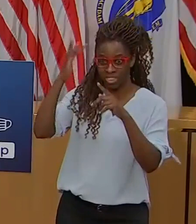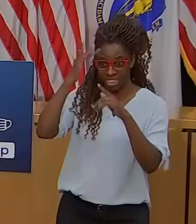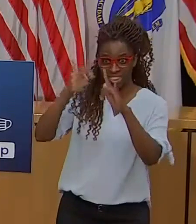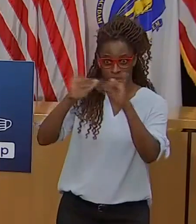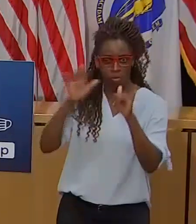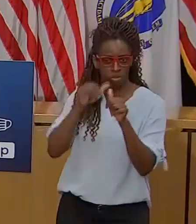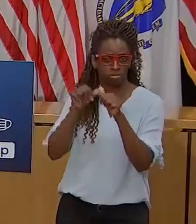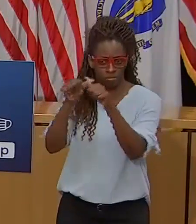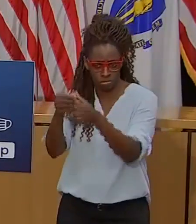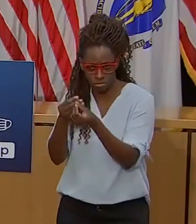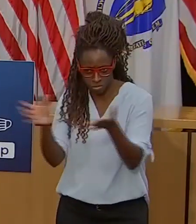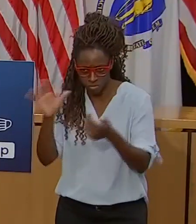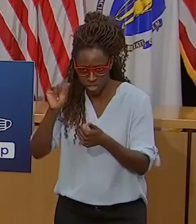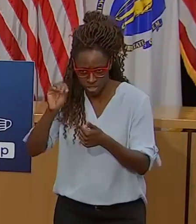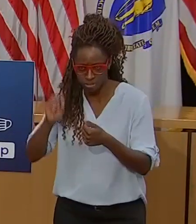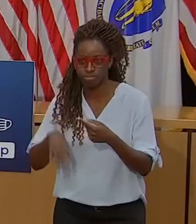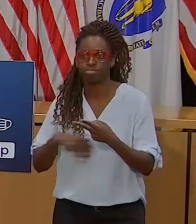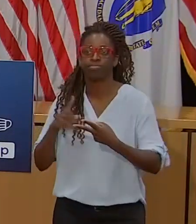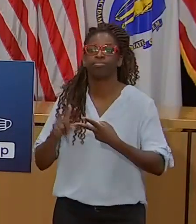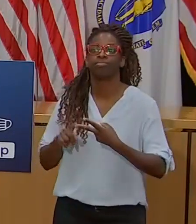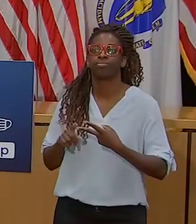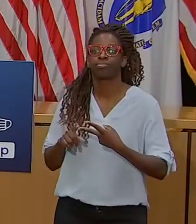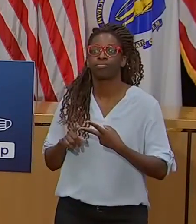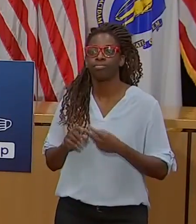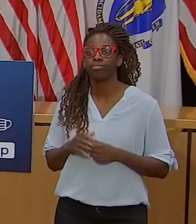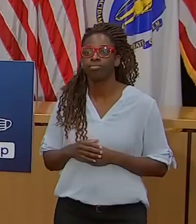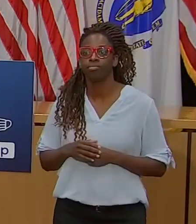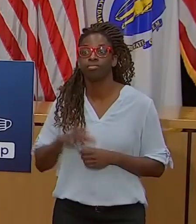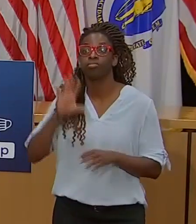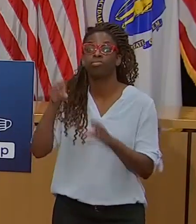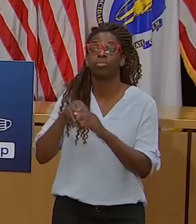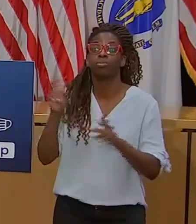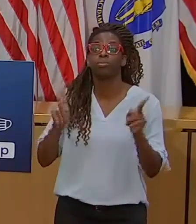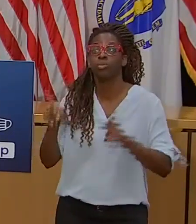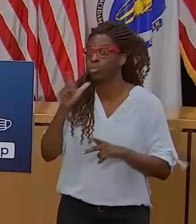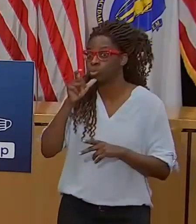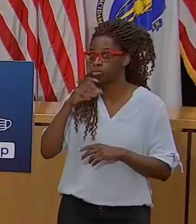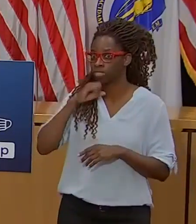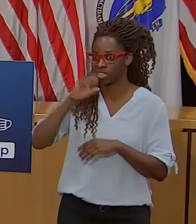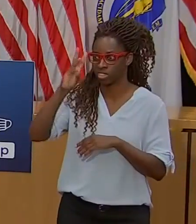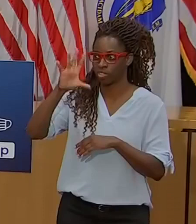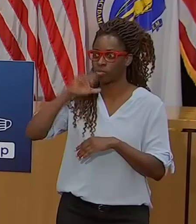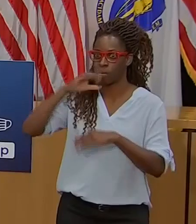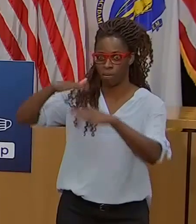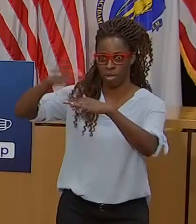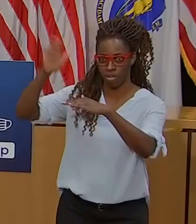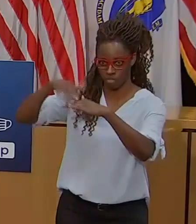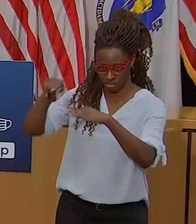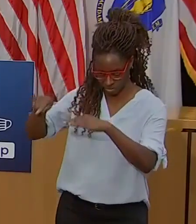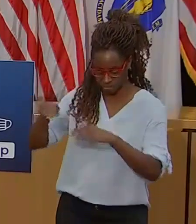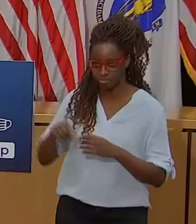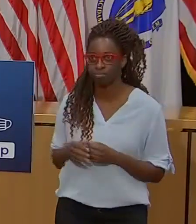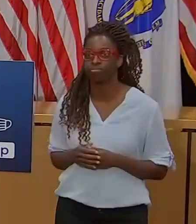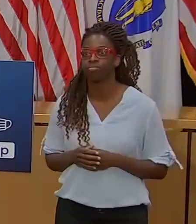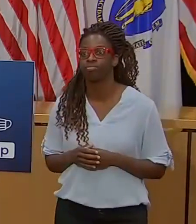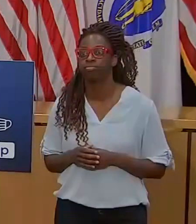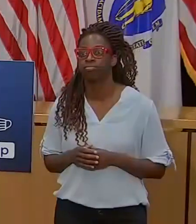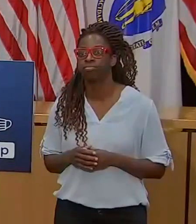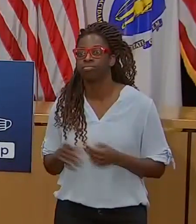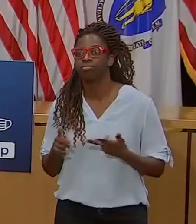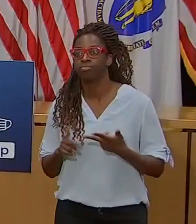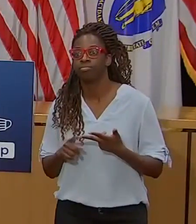risk for COVID-19. During phase two, distribution will continue to all phase one groups that I already